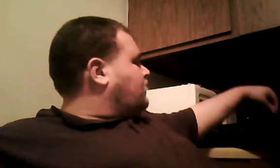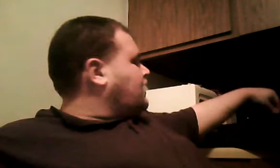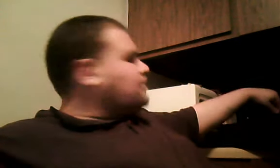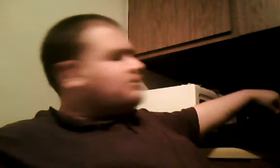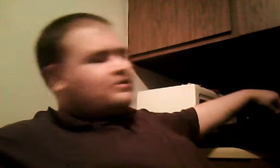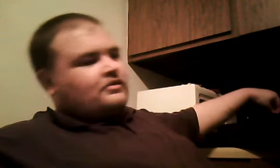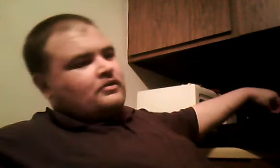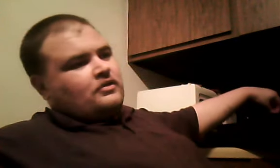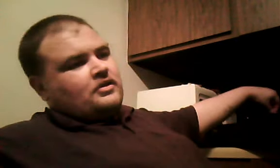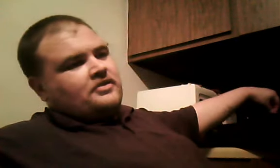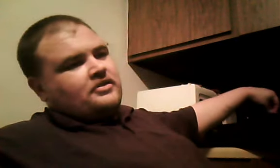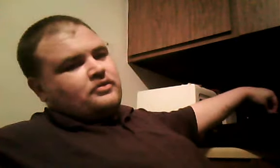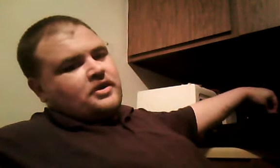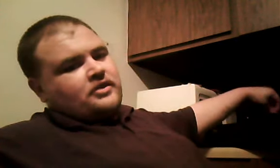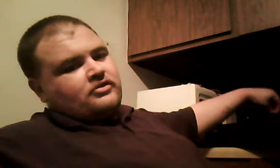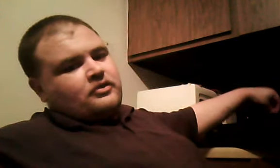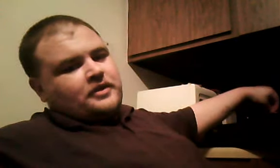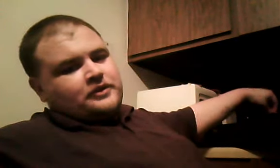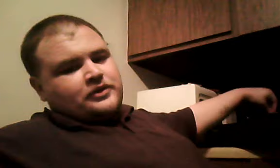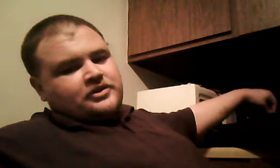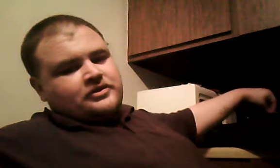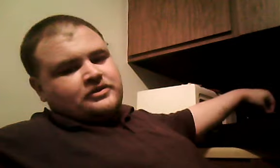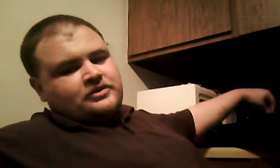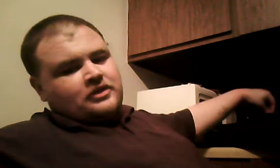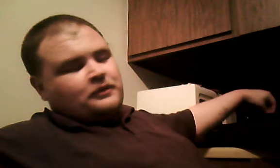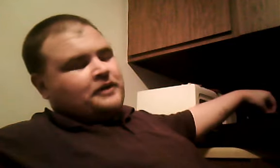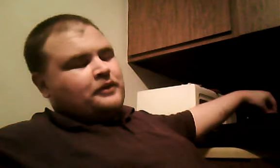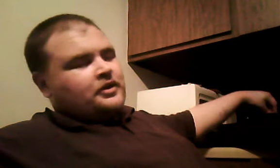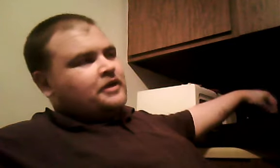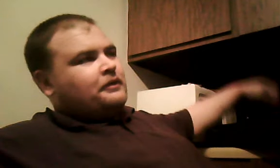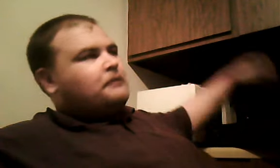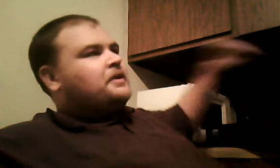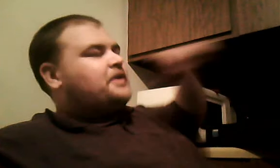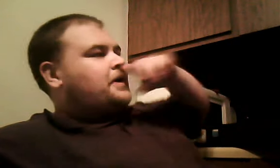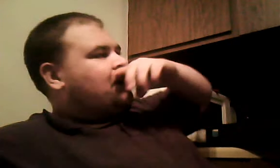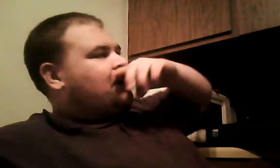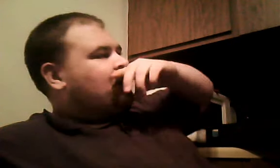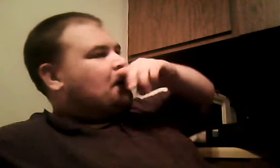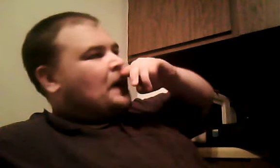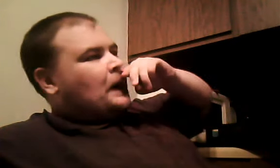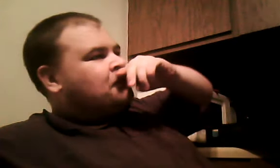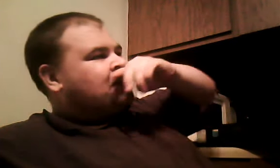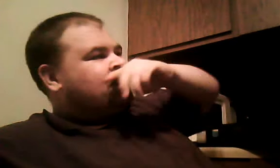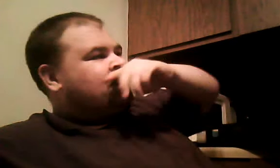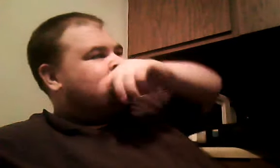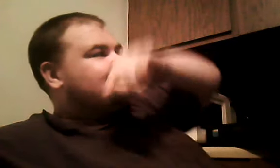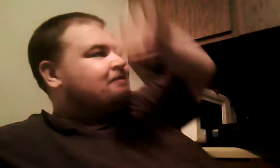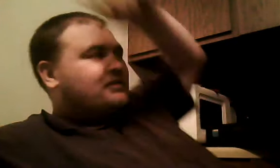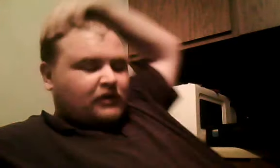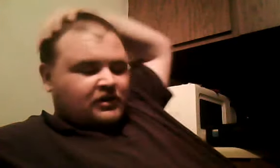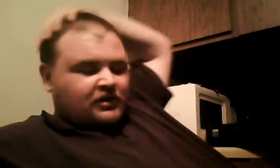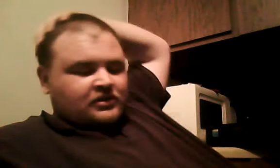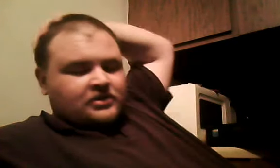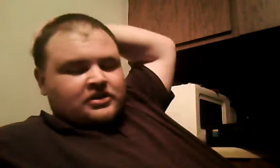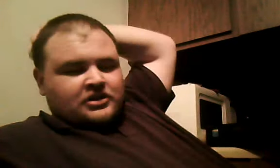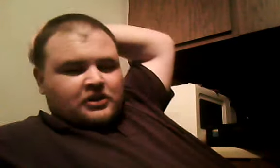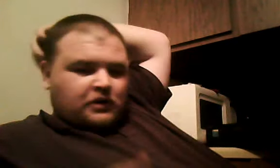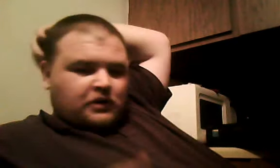And I was listening to this radio show Monday morning. Or Monday morning. I'm on Monday, uh, Monday evening, after all. Pro